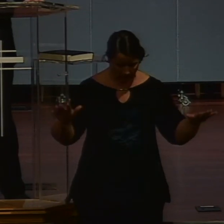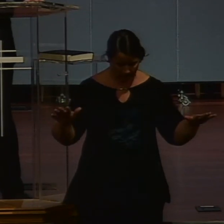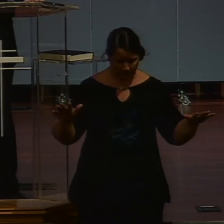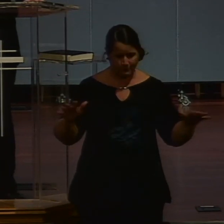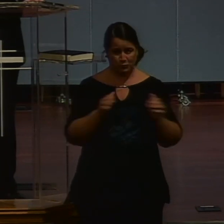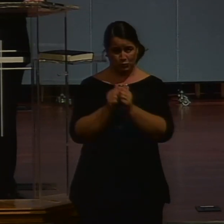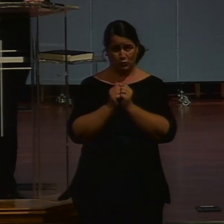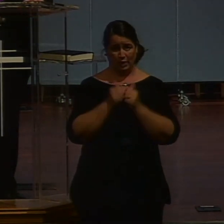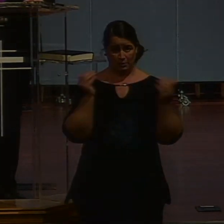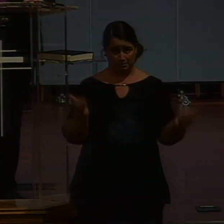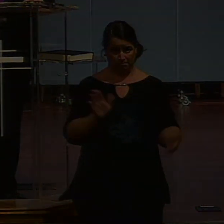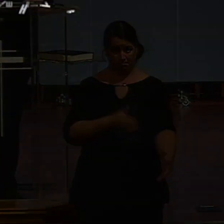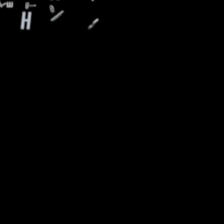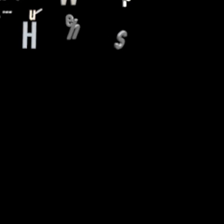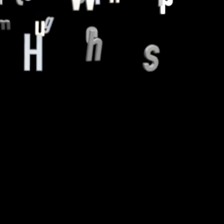Let's worship with the praise team.